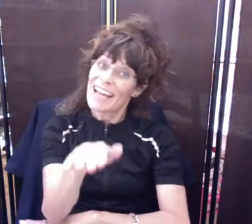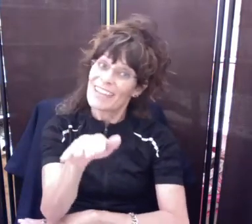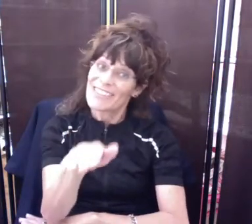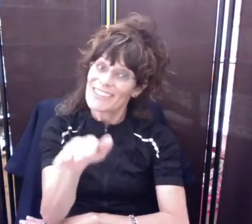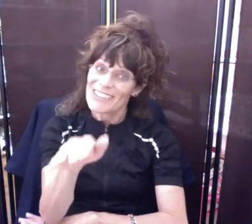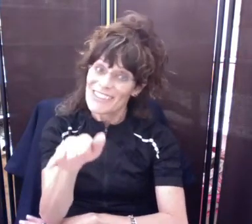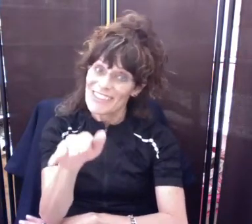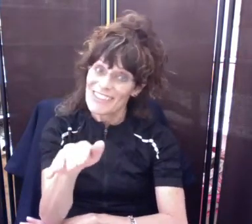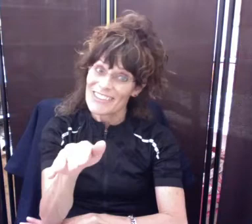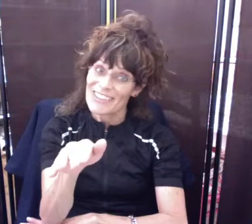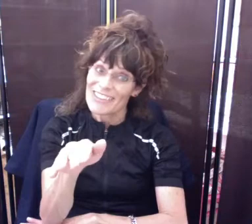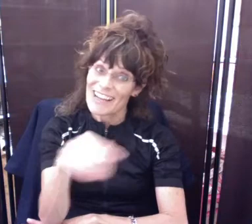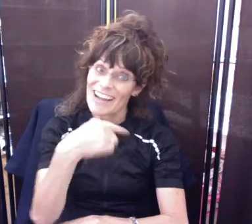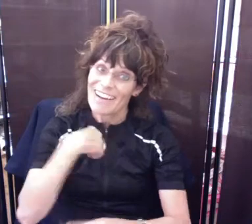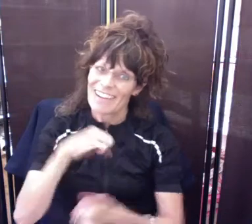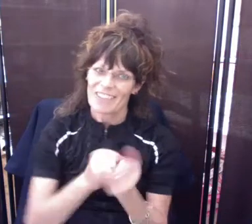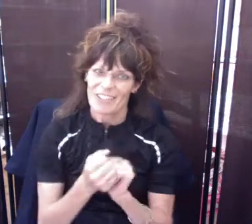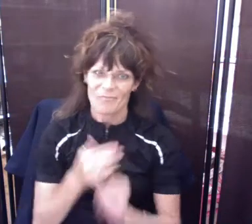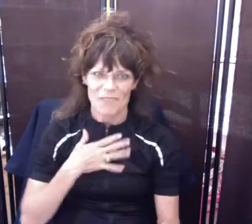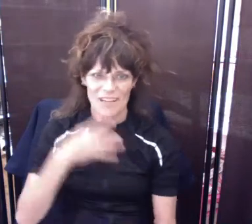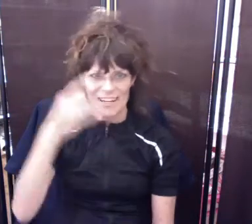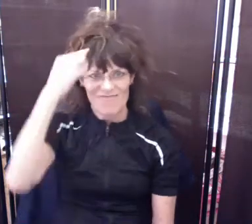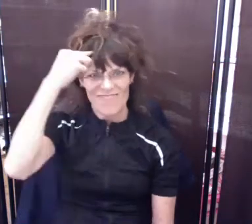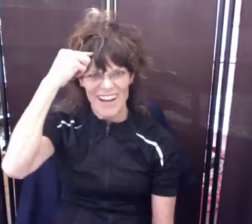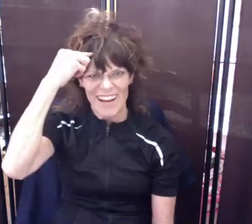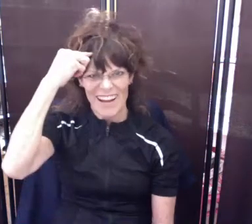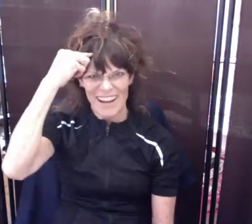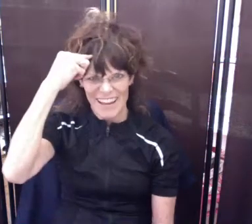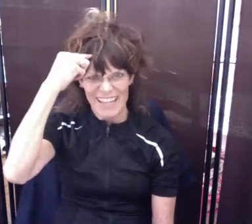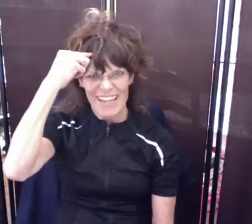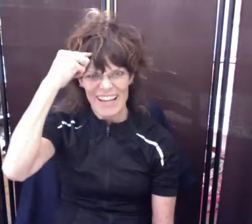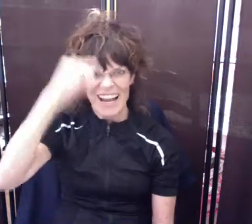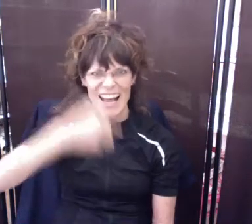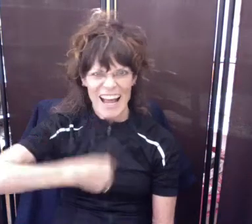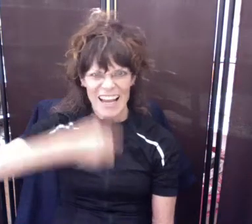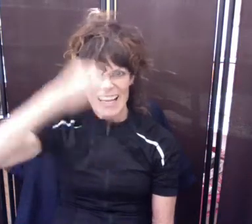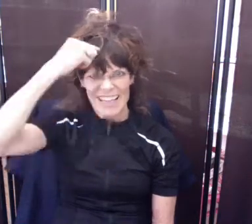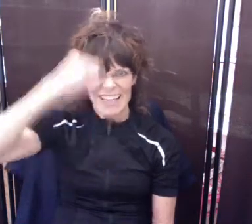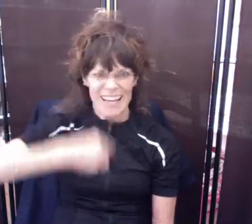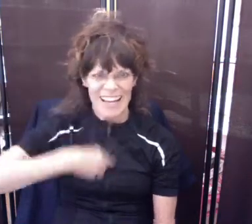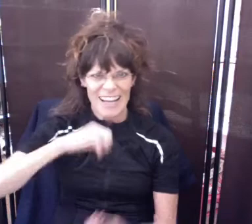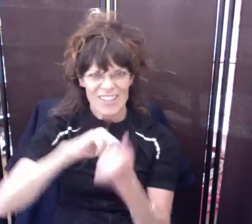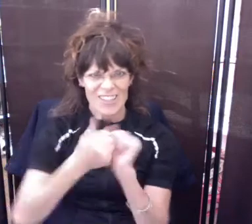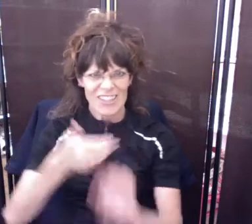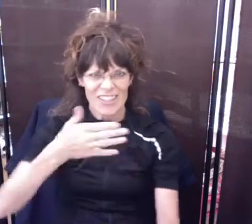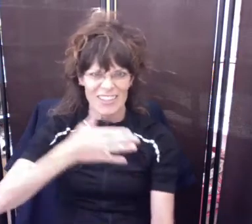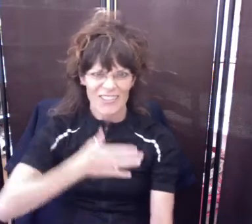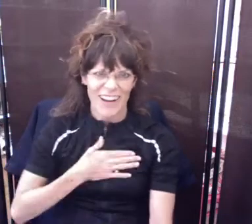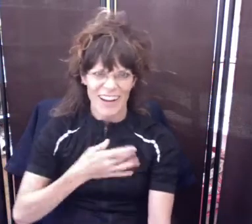I change my mind. That's what I think. I think that I change my mind. I just changed my